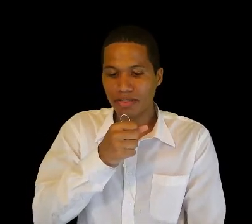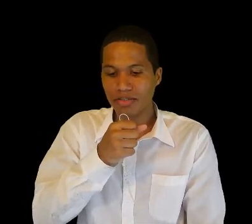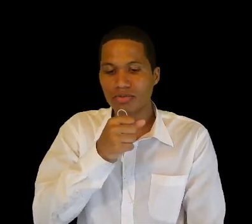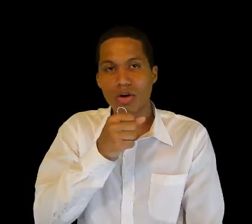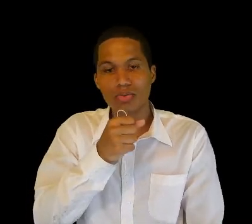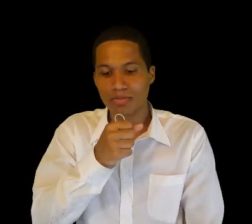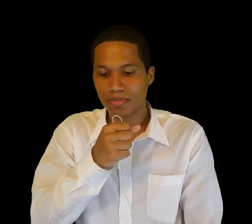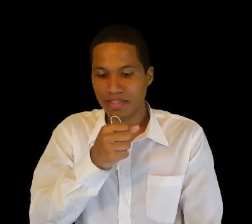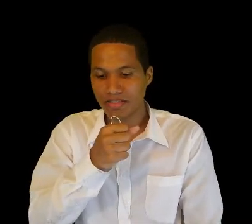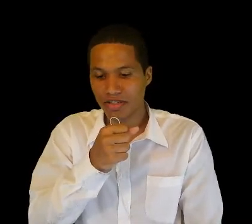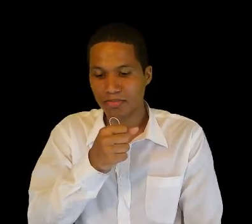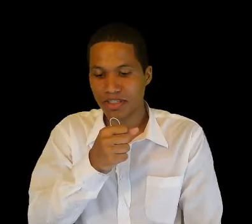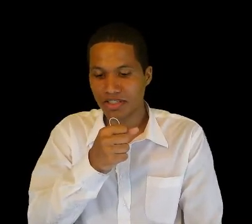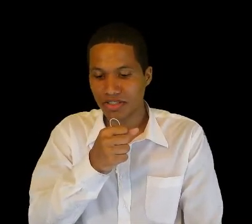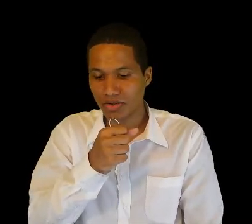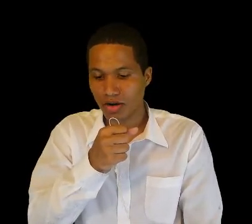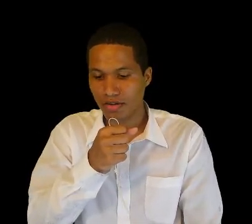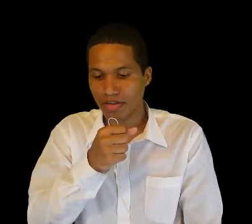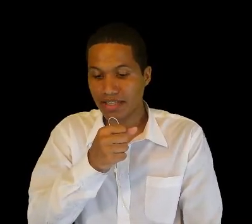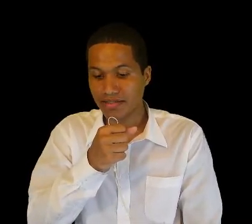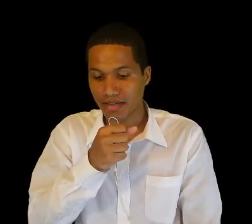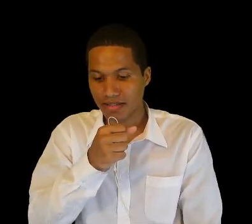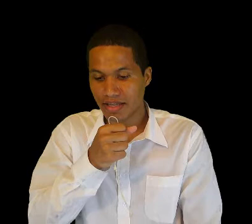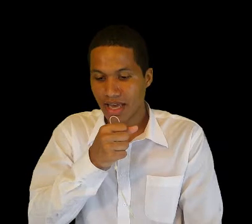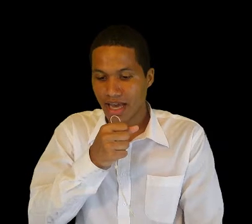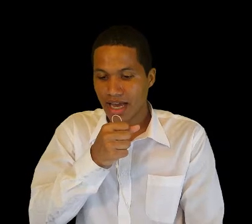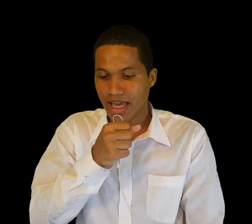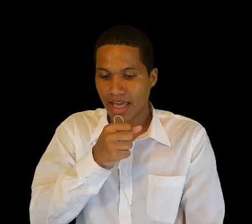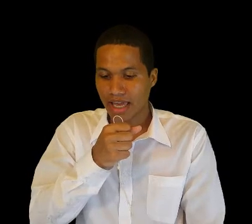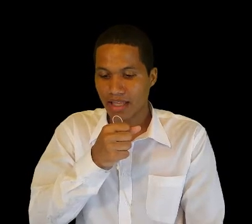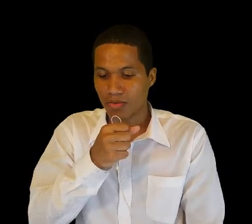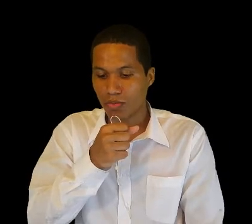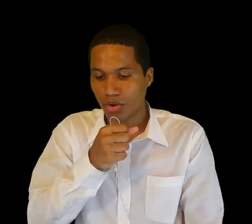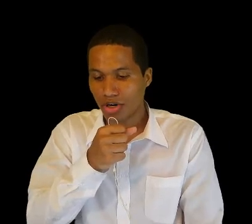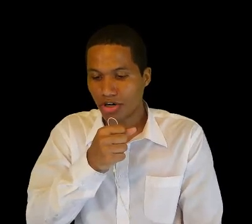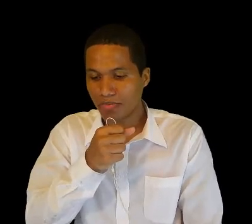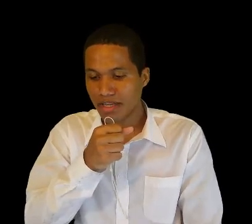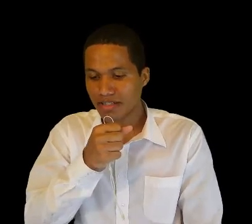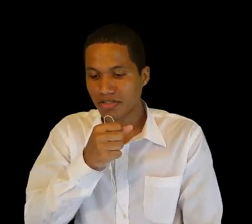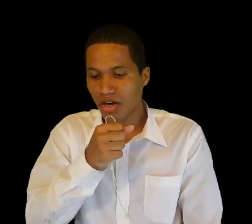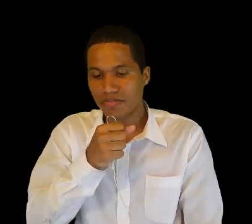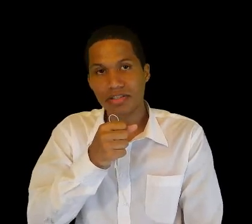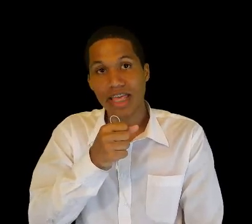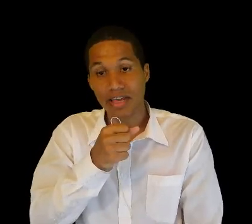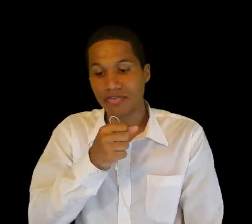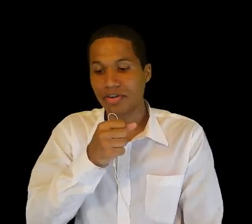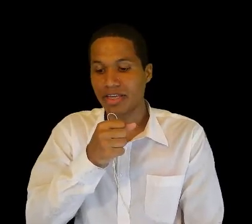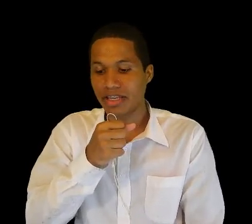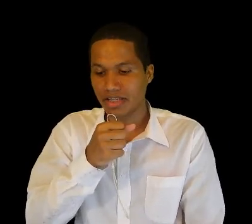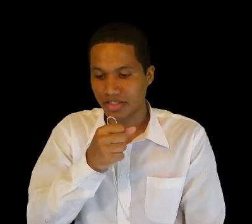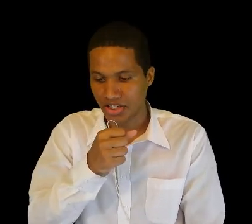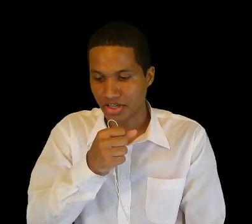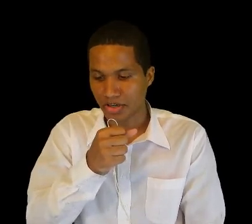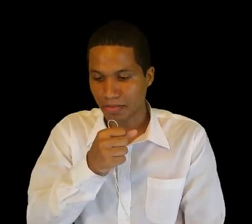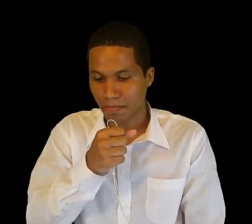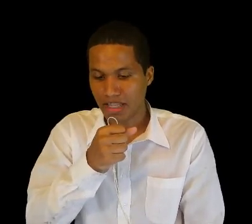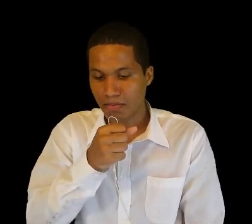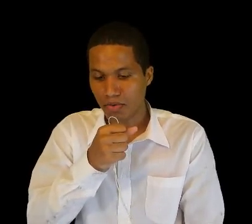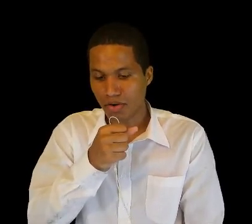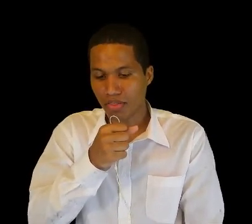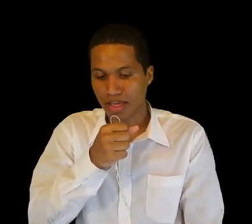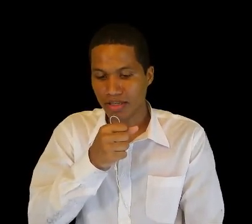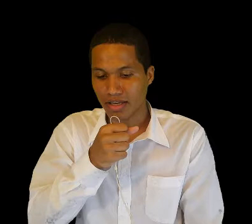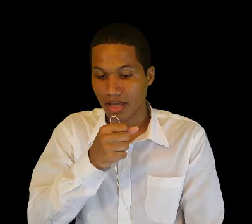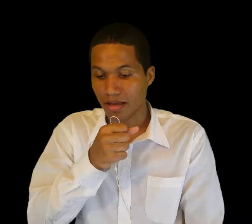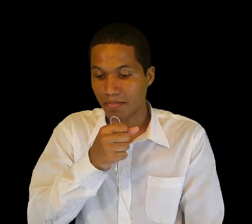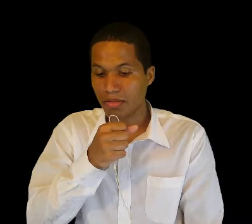1 million known species of insects, and more are being discovered every year. Many